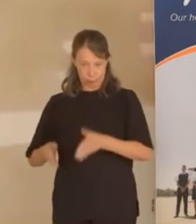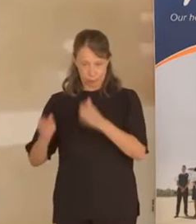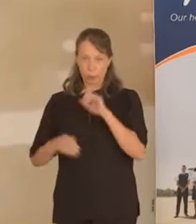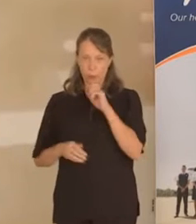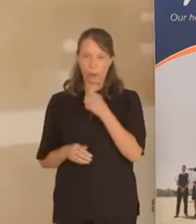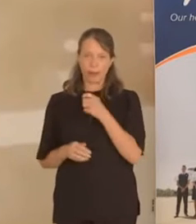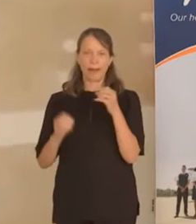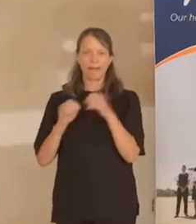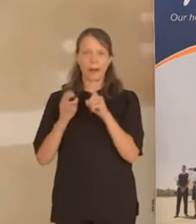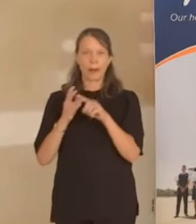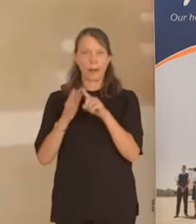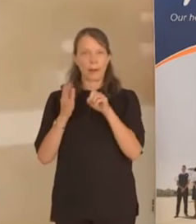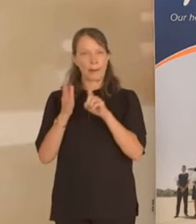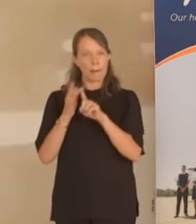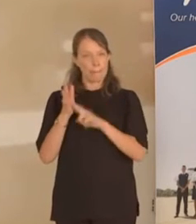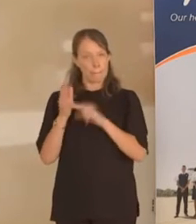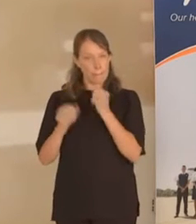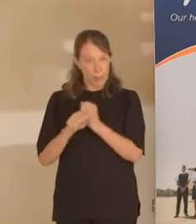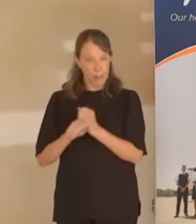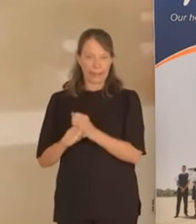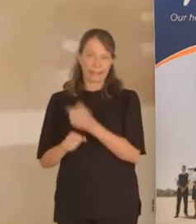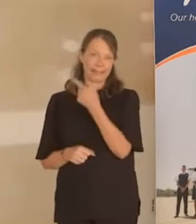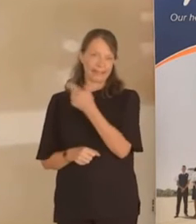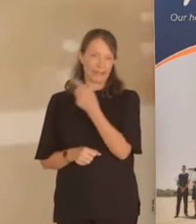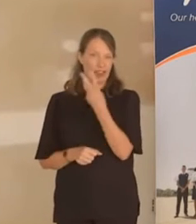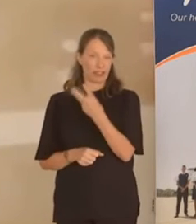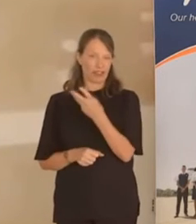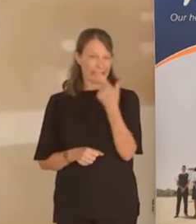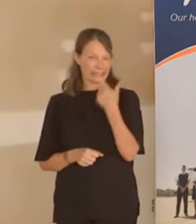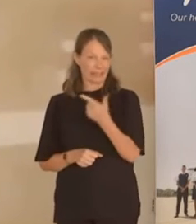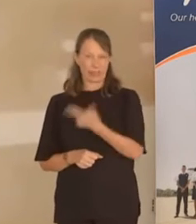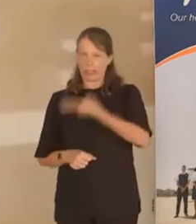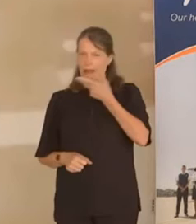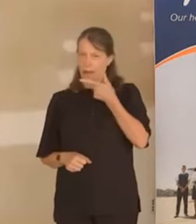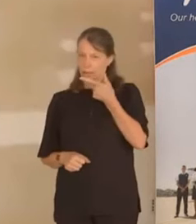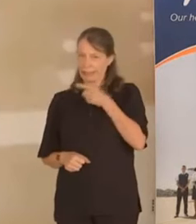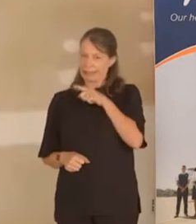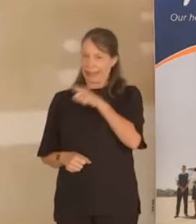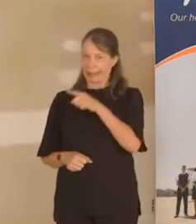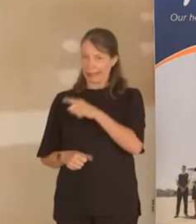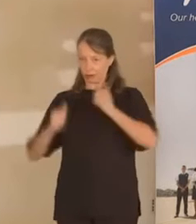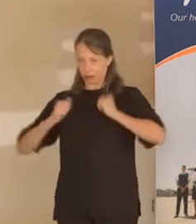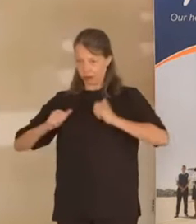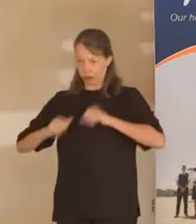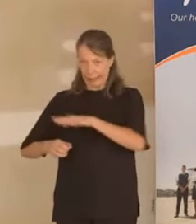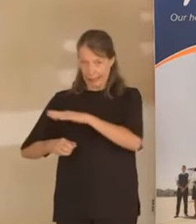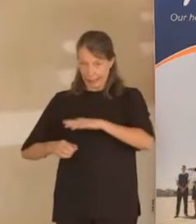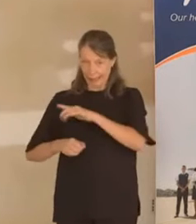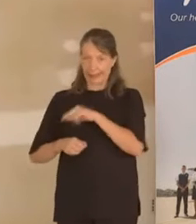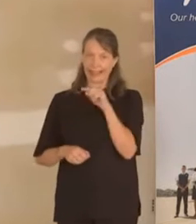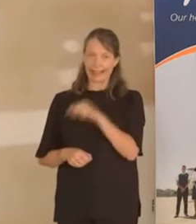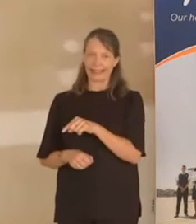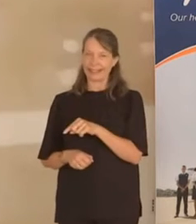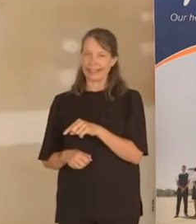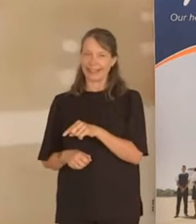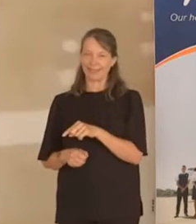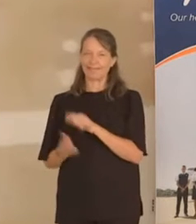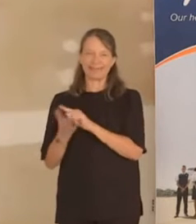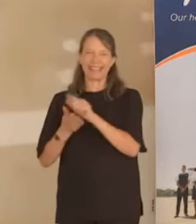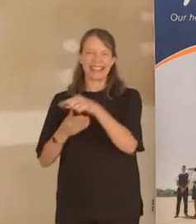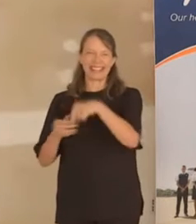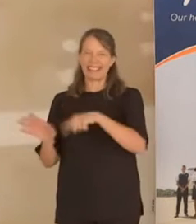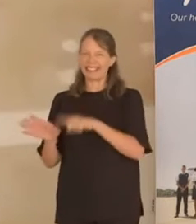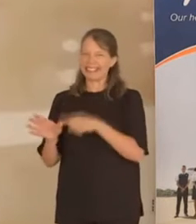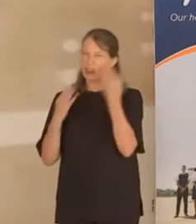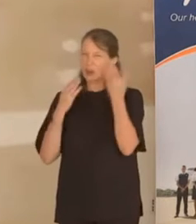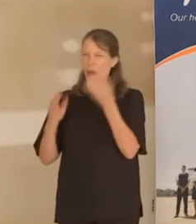Boeing 737 flight simulator here in Mascot. That'll be done later this year. The exact date I'm not certain about because